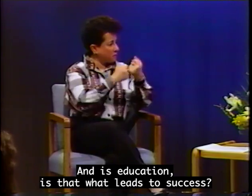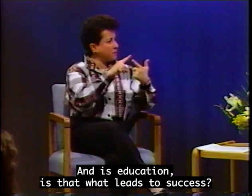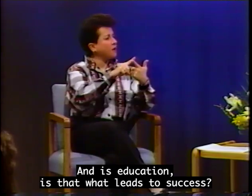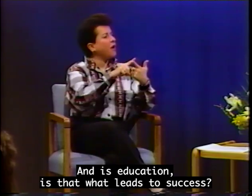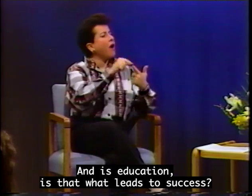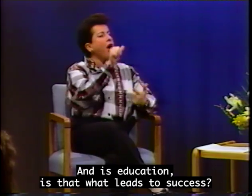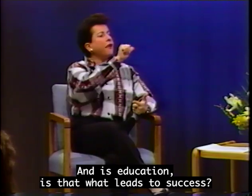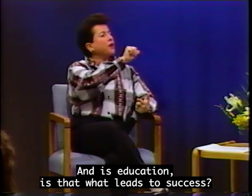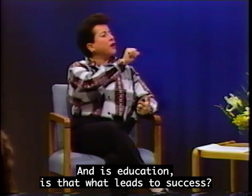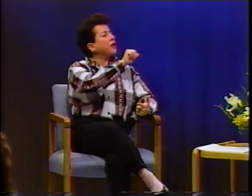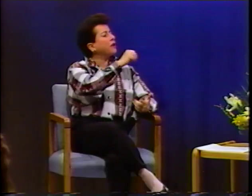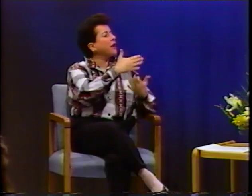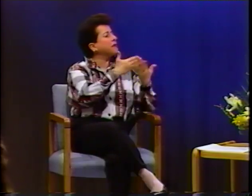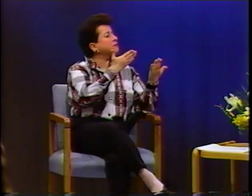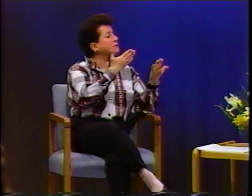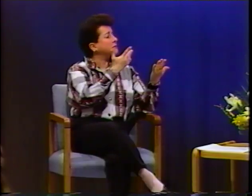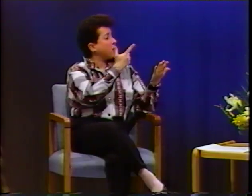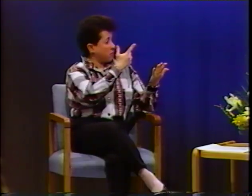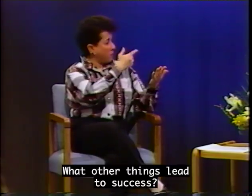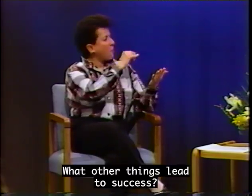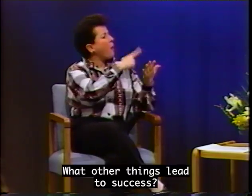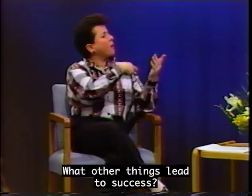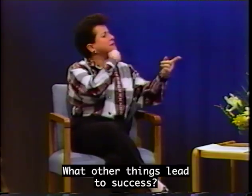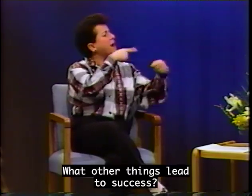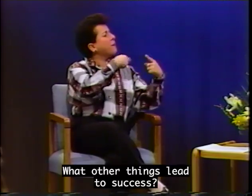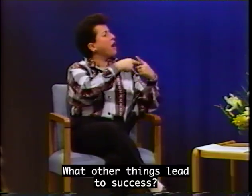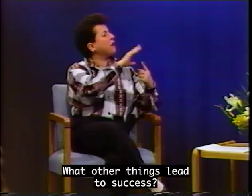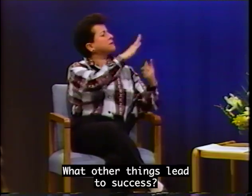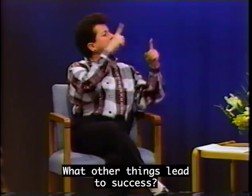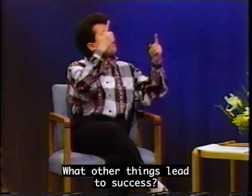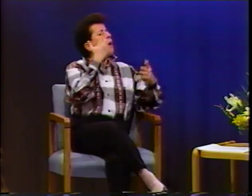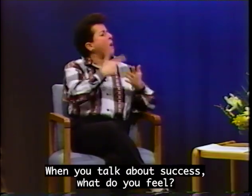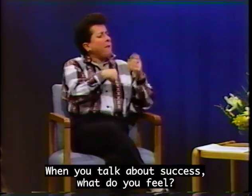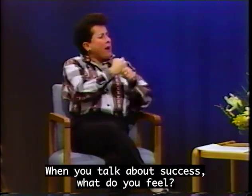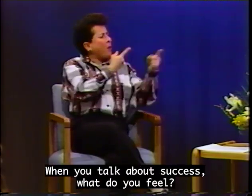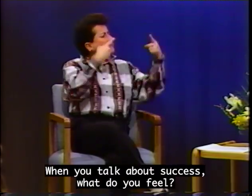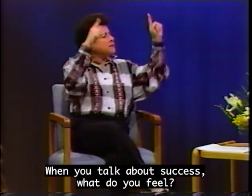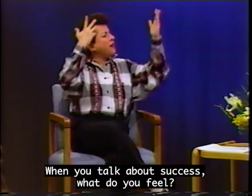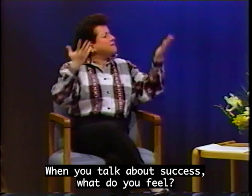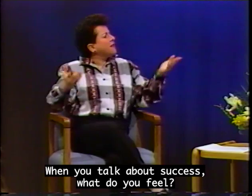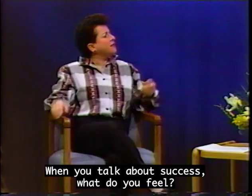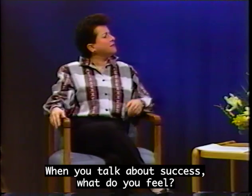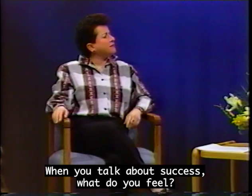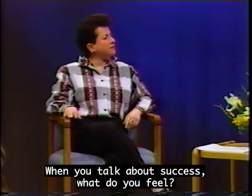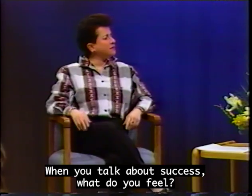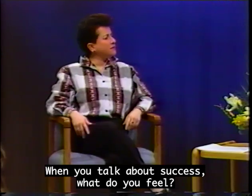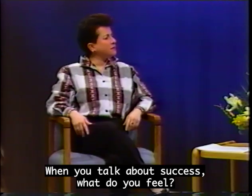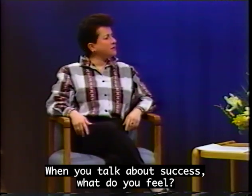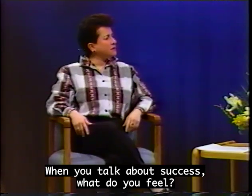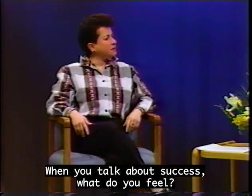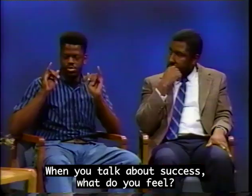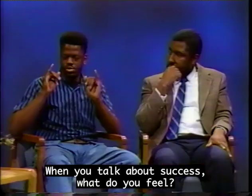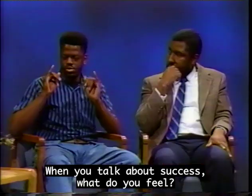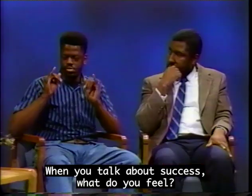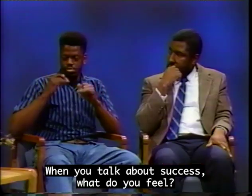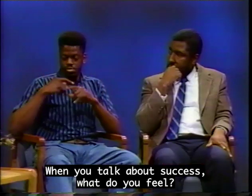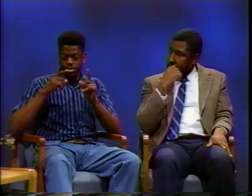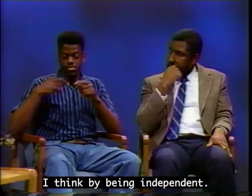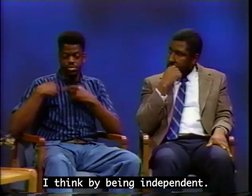to success? What other things leads to success? When you talk about success, what do you feel? I think